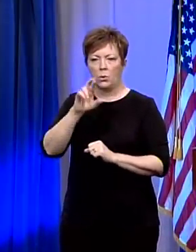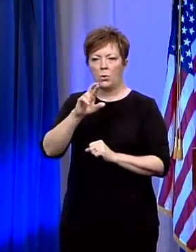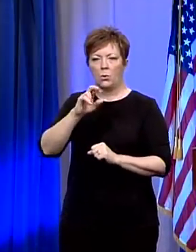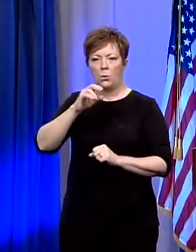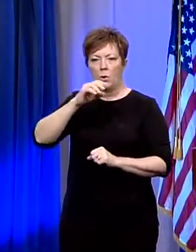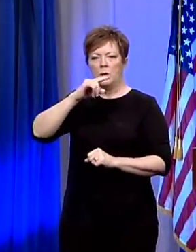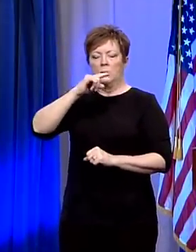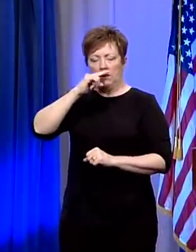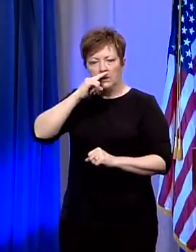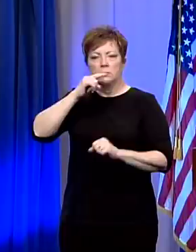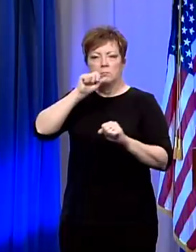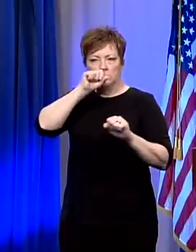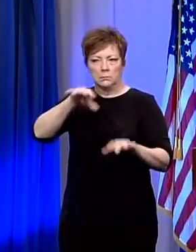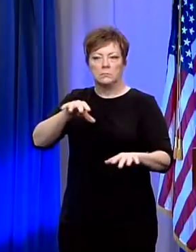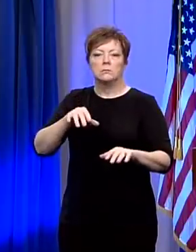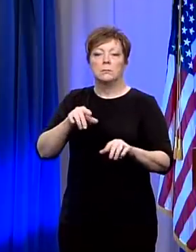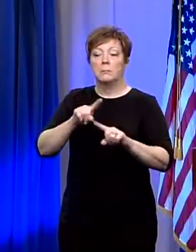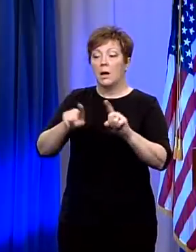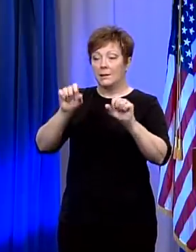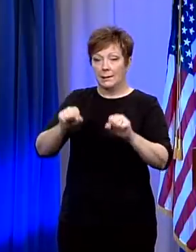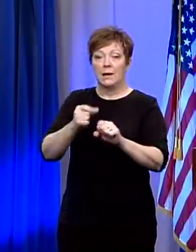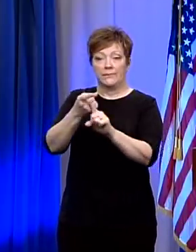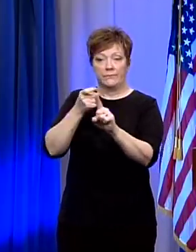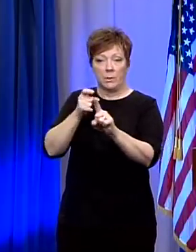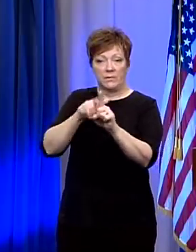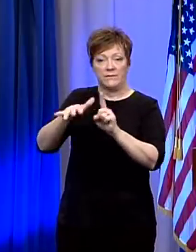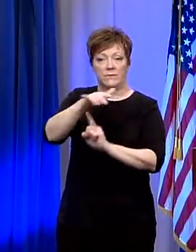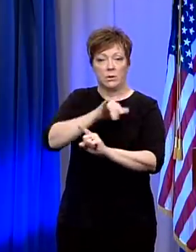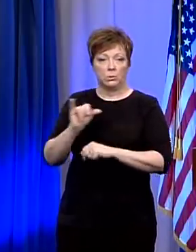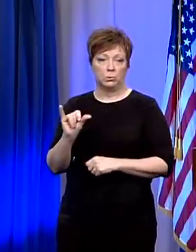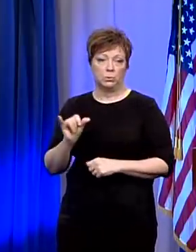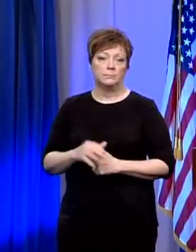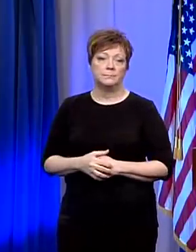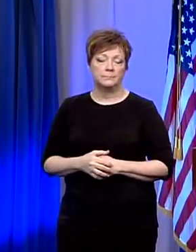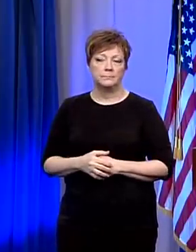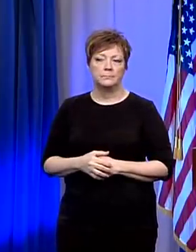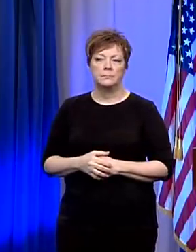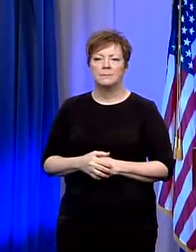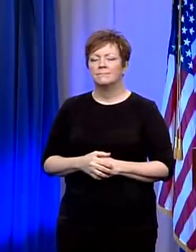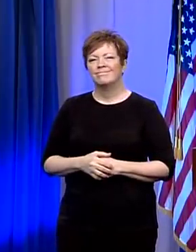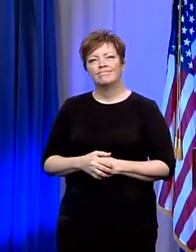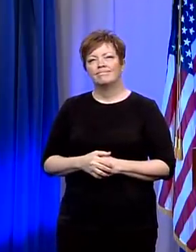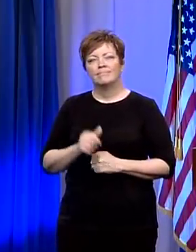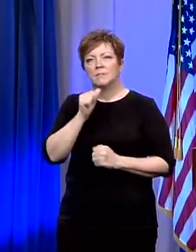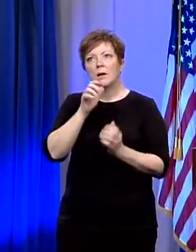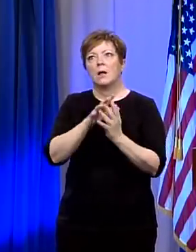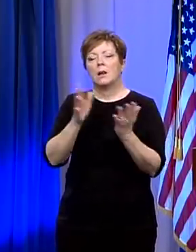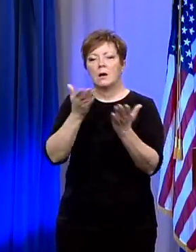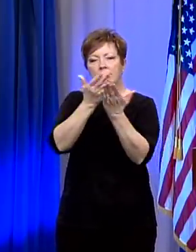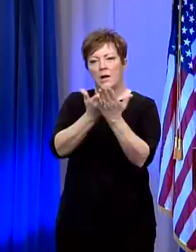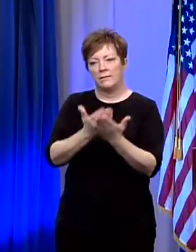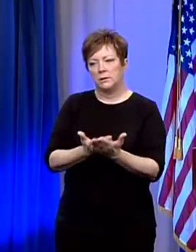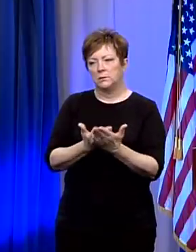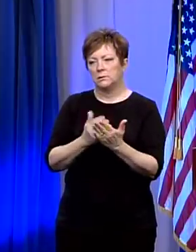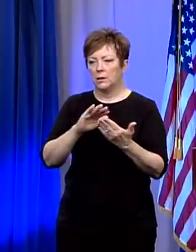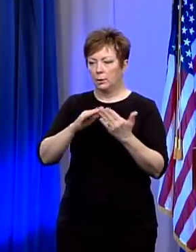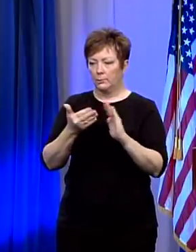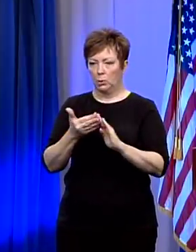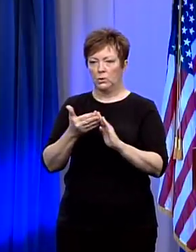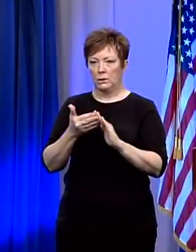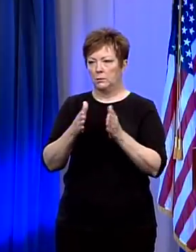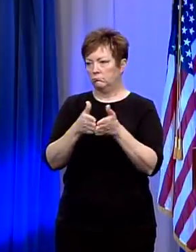secretions, but can be acquired through the environment as well. We don't have lots of evidence that the community as a whole